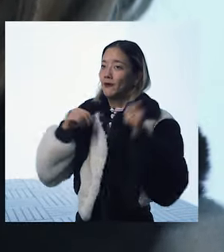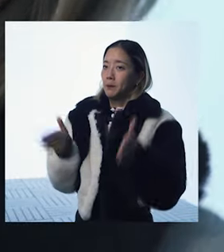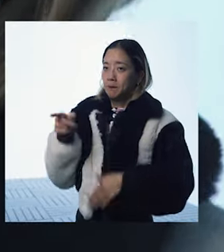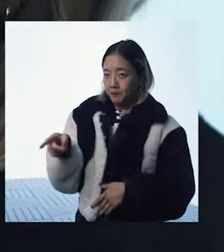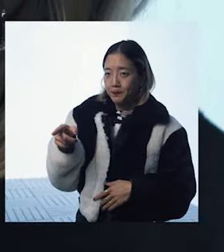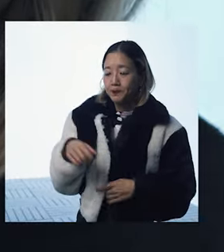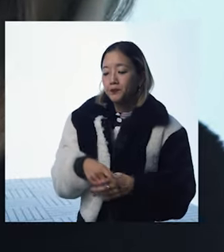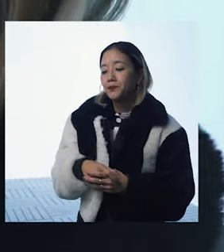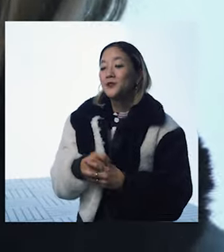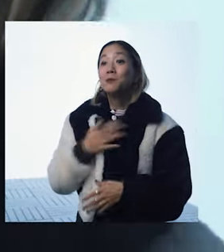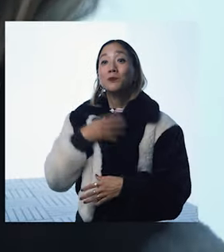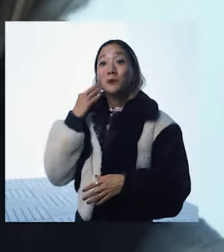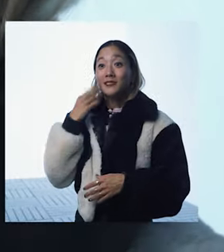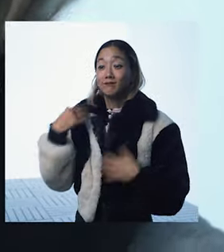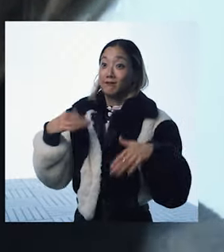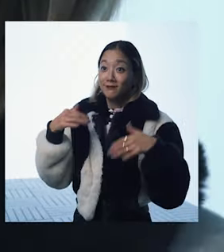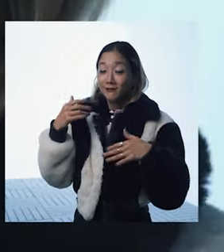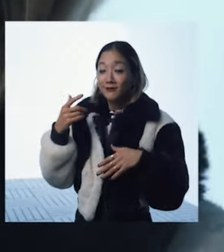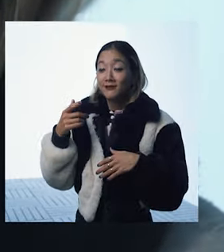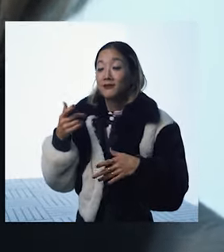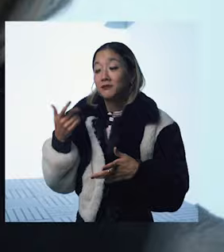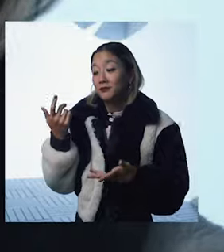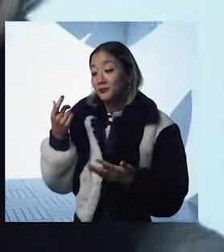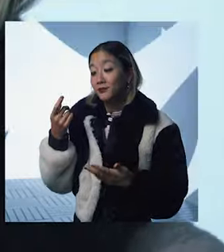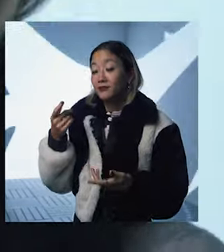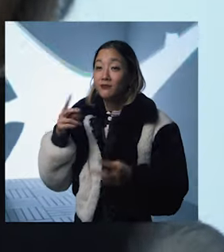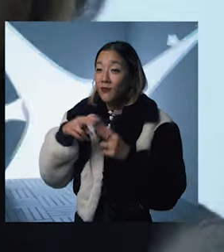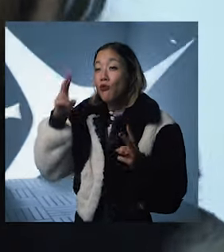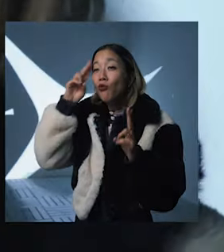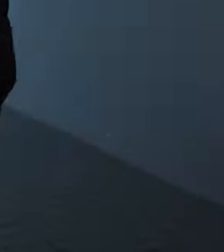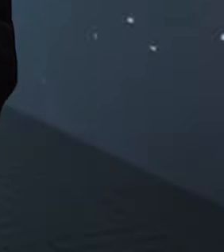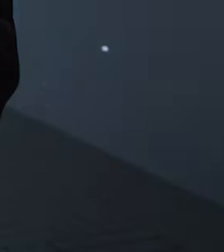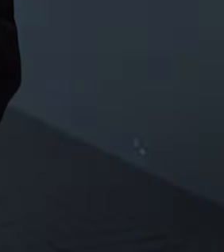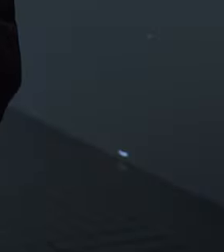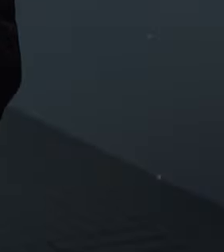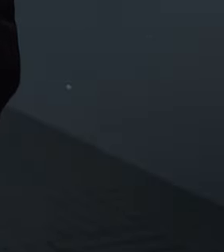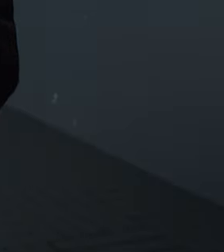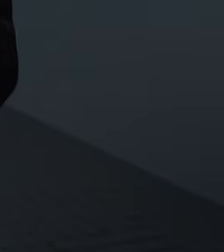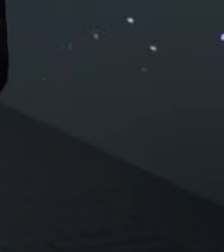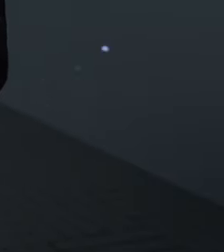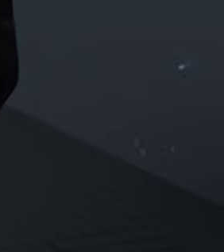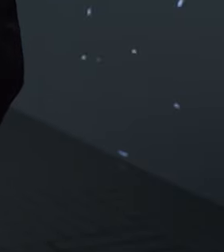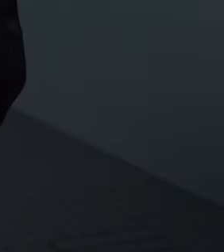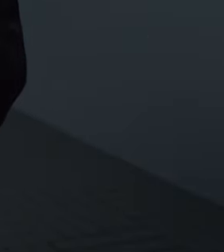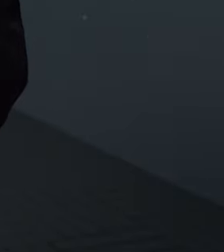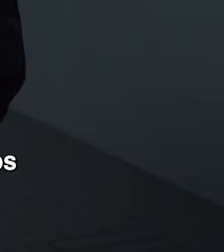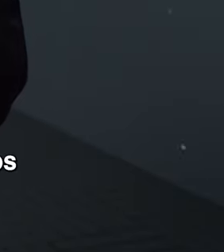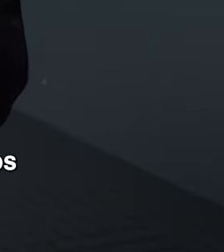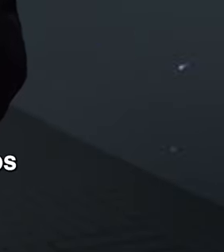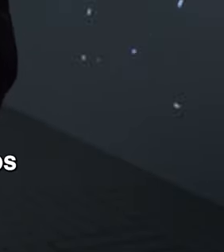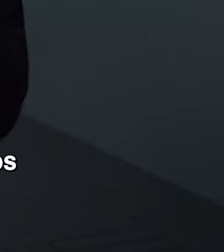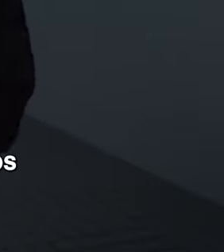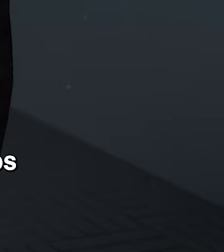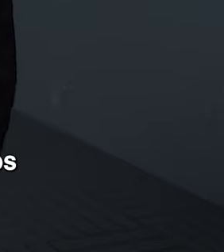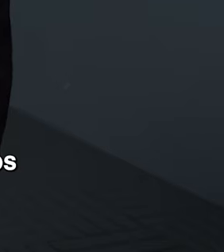performer performs the song differently, however they experience it. In my experience, it was just such an honor to